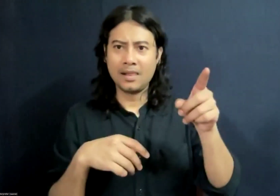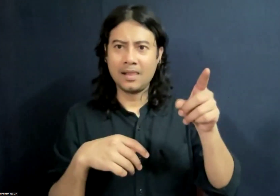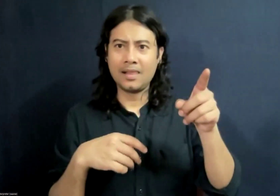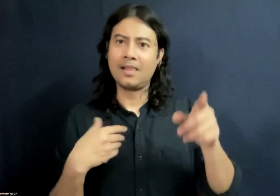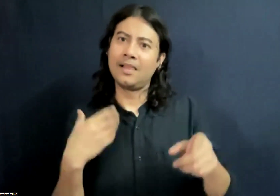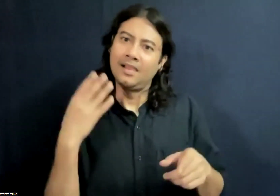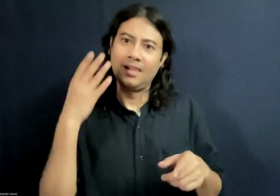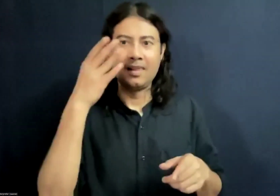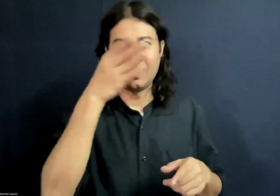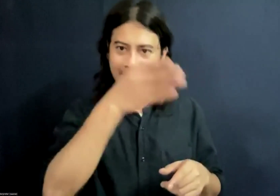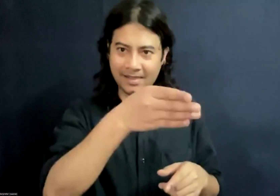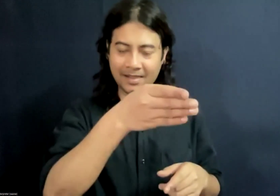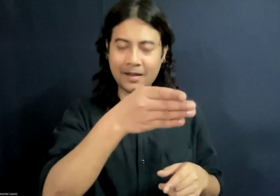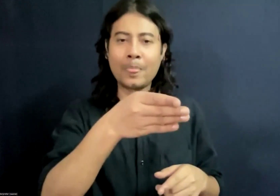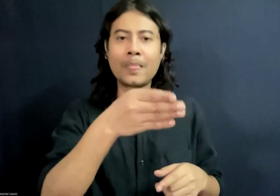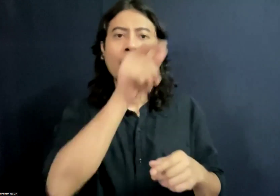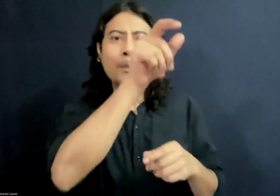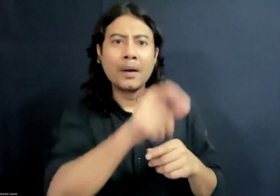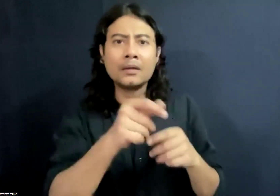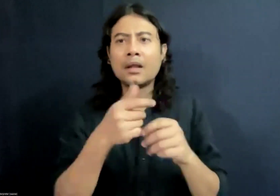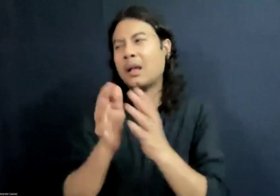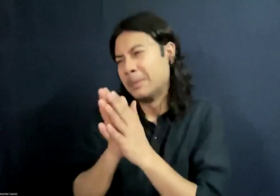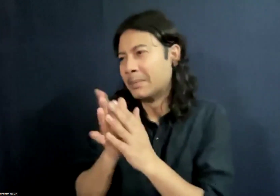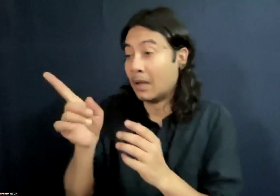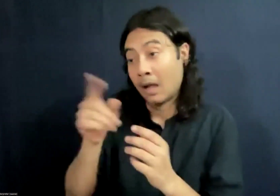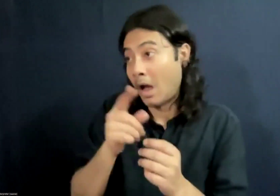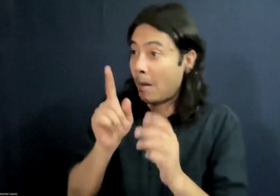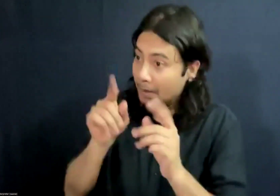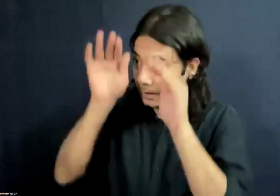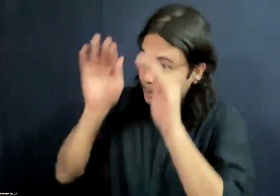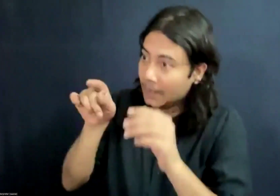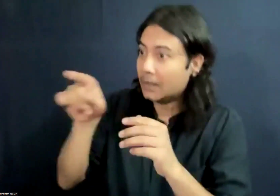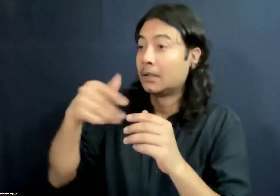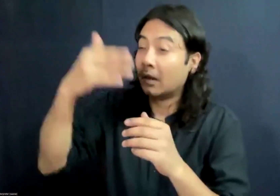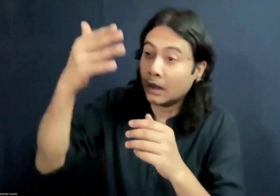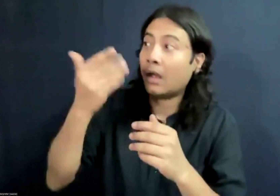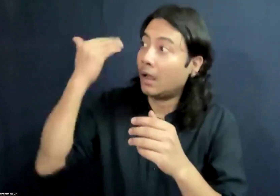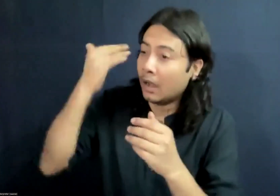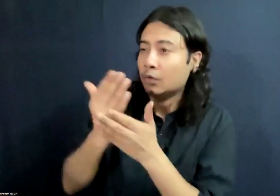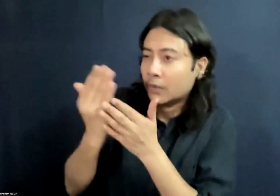like that, you're forced again, you go to temple and you're forced to give money there.